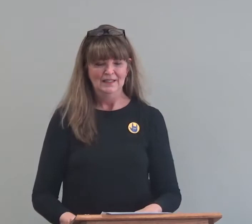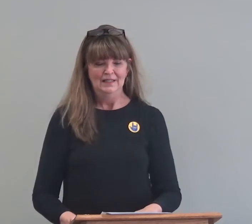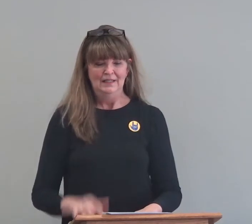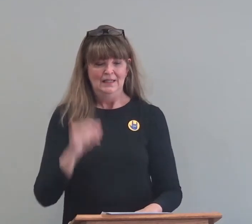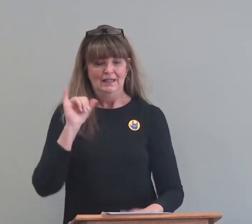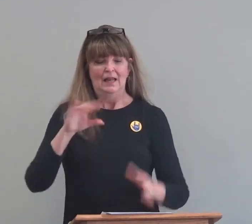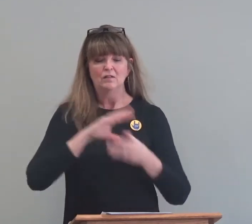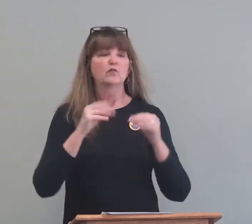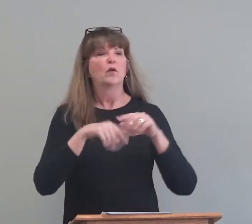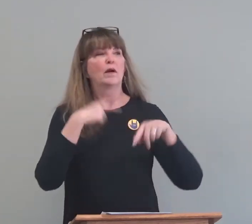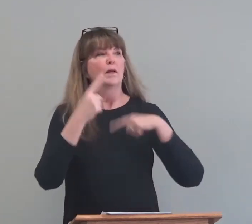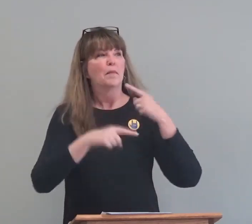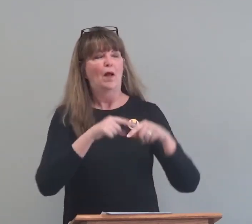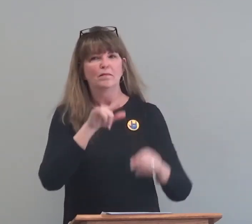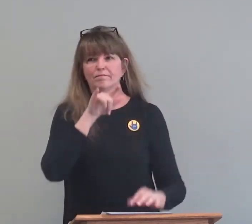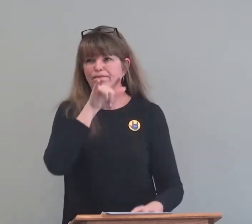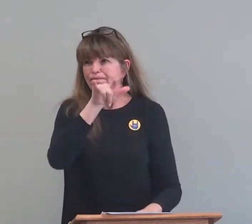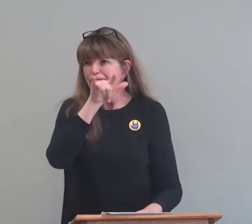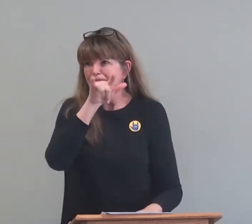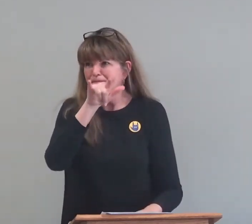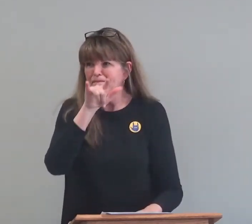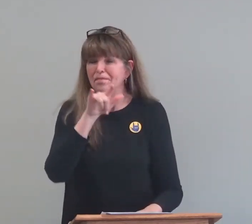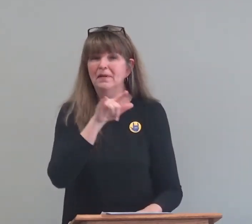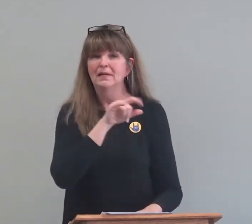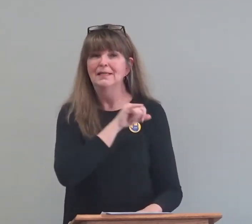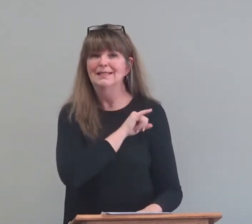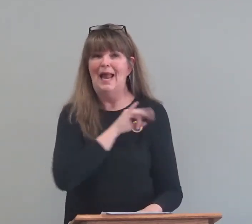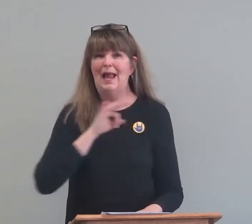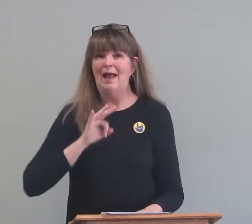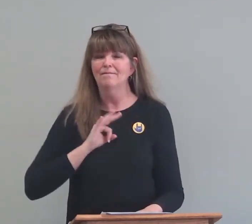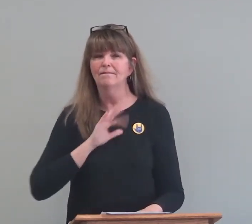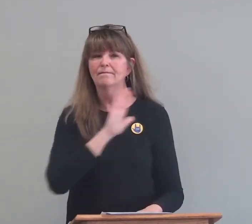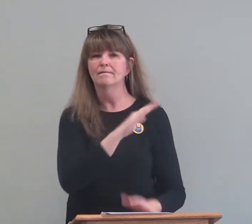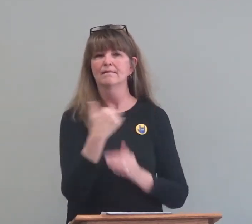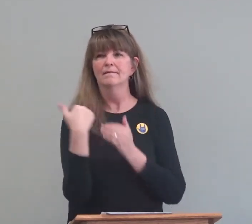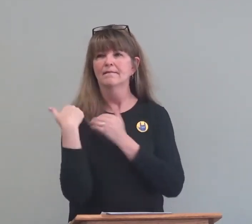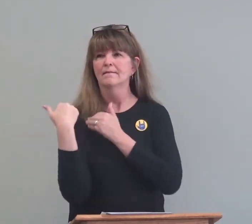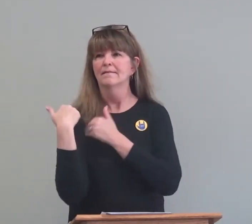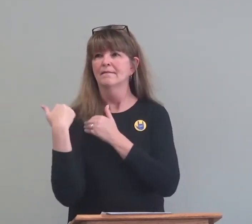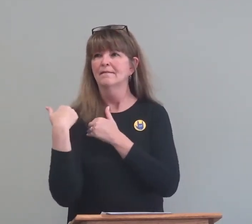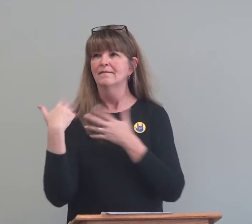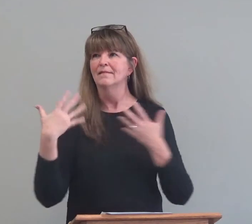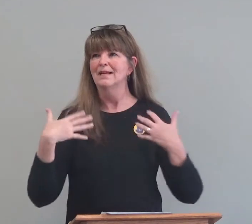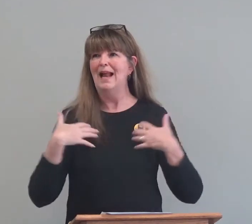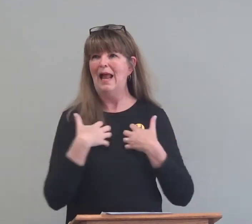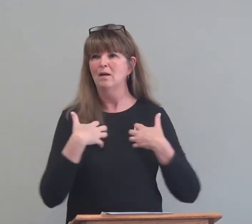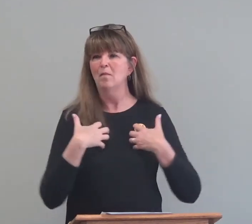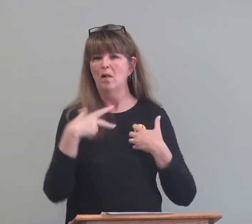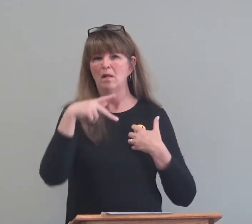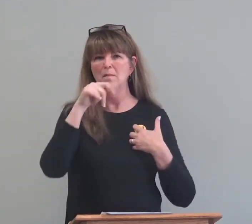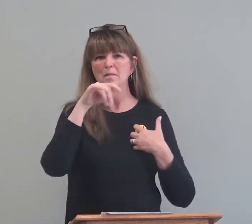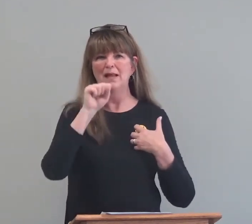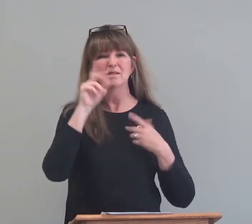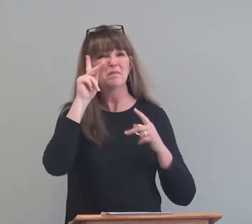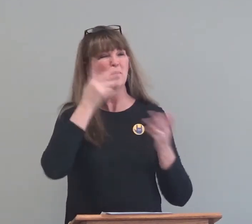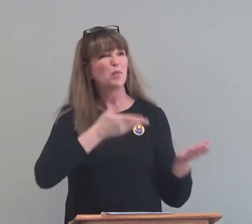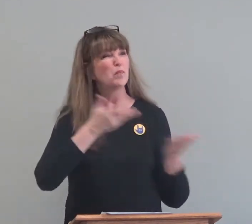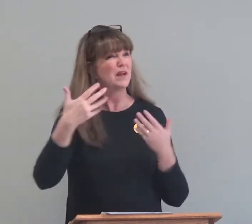with a little story. This is a story that takes place in an airplane, or an airport.